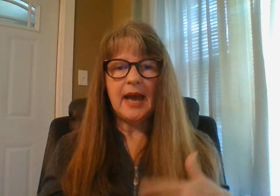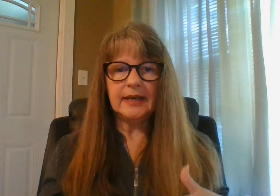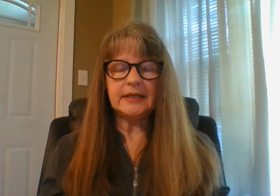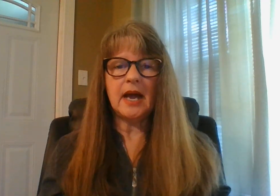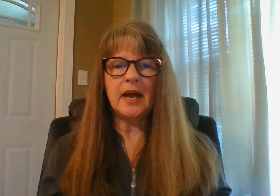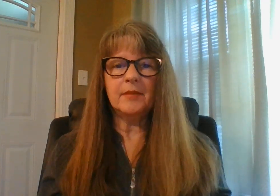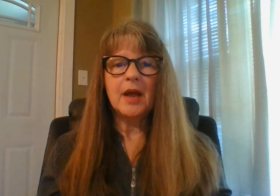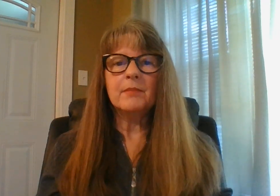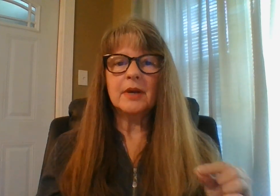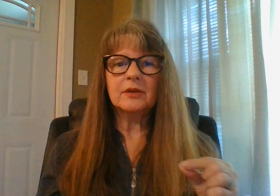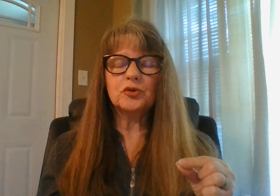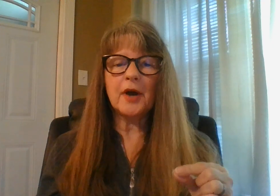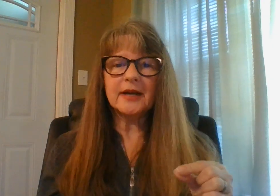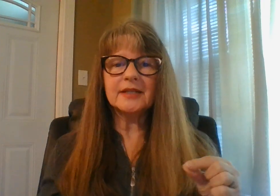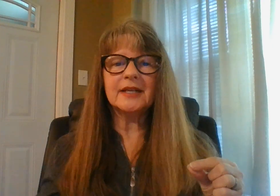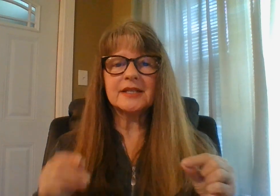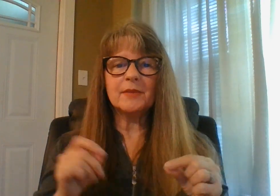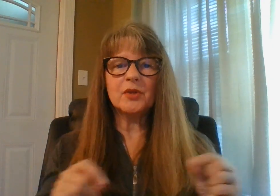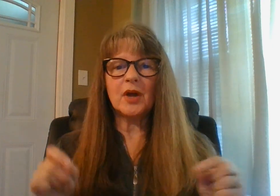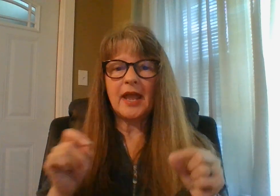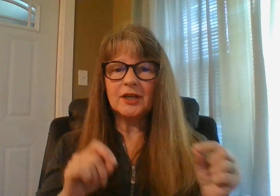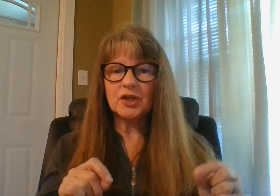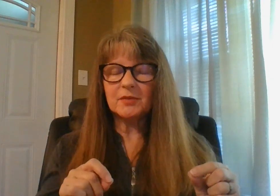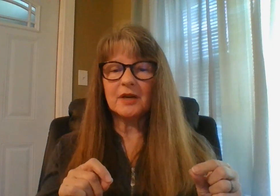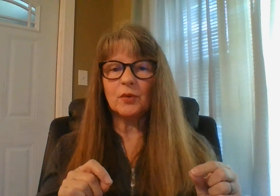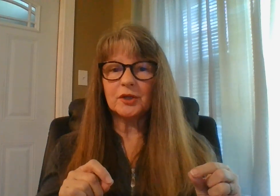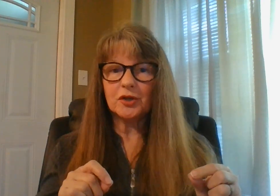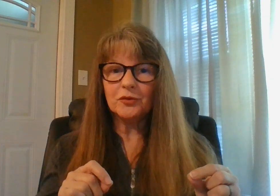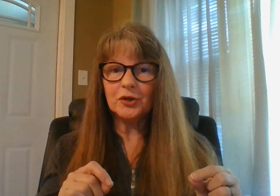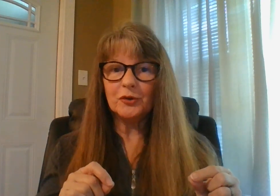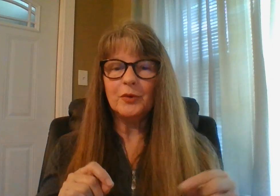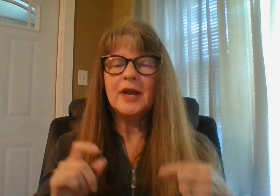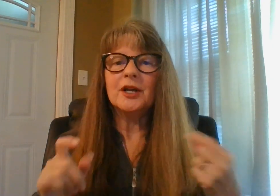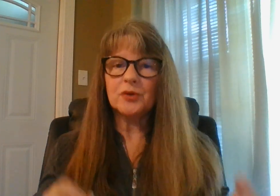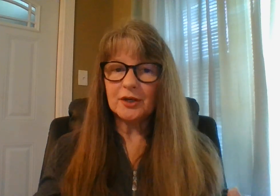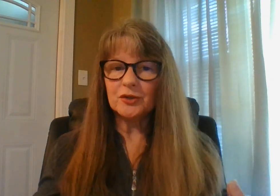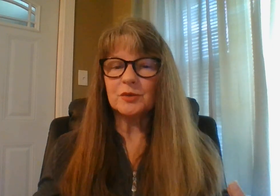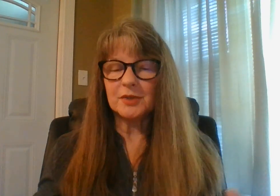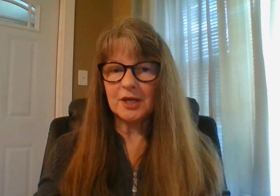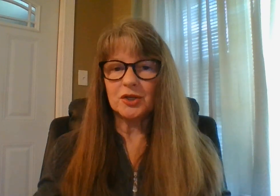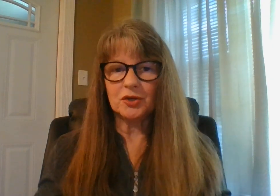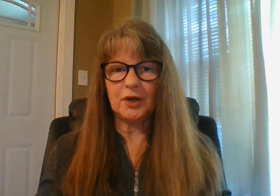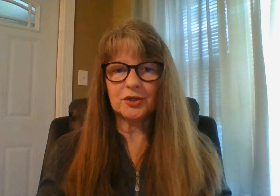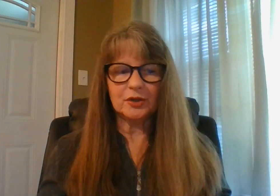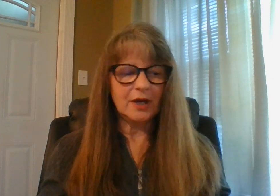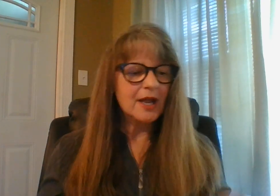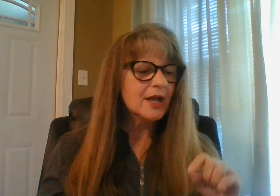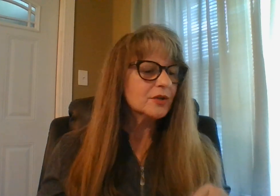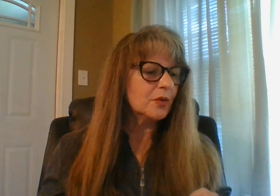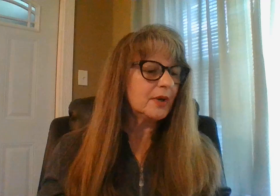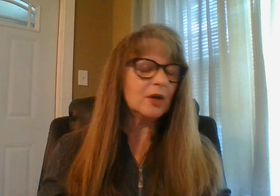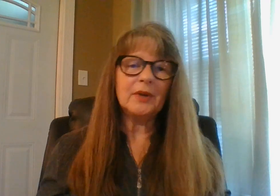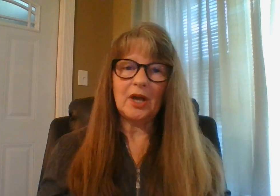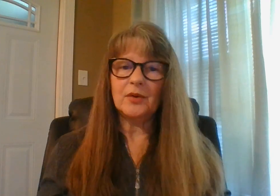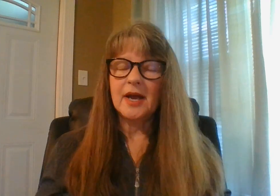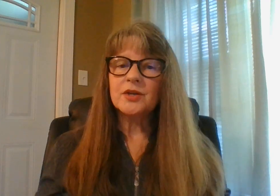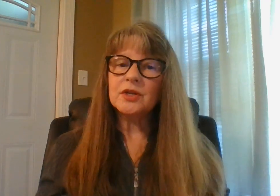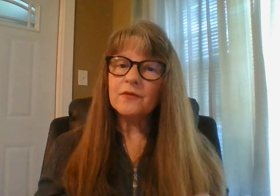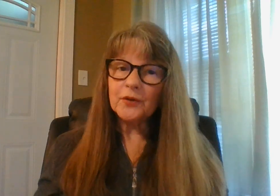at a time, but try to get some of the hand shapes I've already shown you and try to do some sentence structure. So here we go. So the